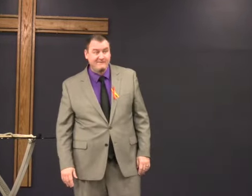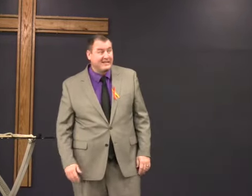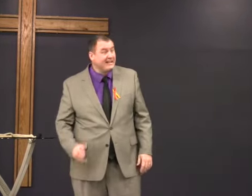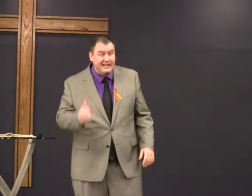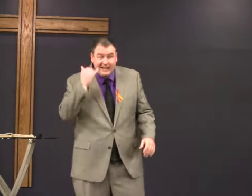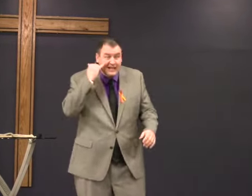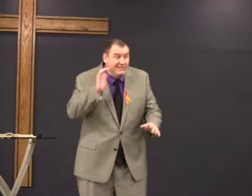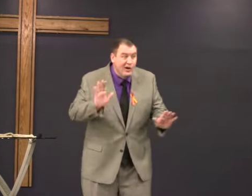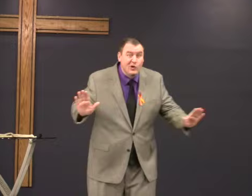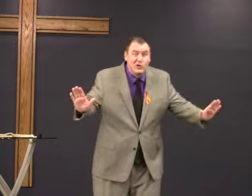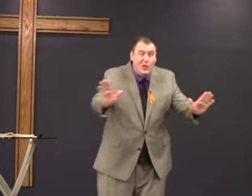will show up.